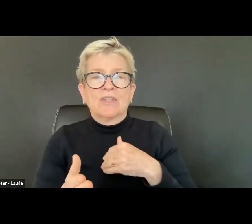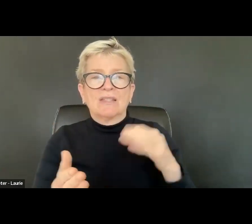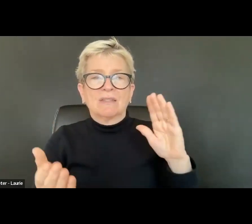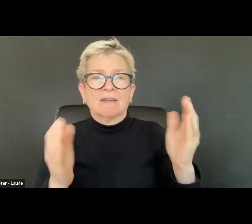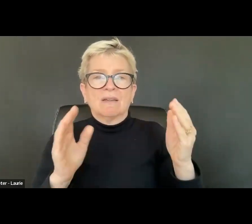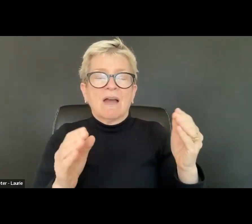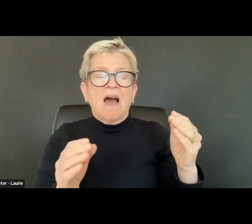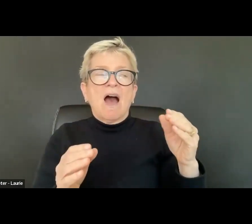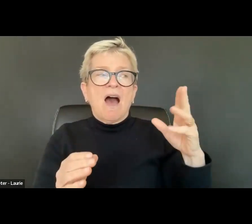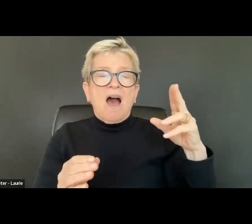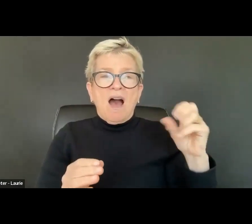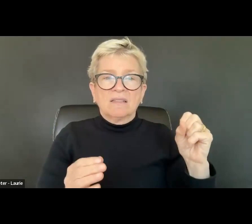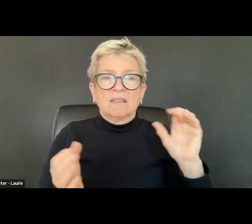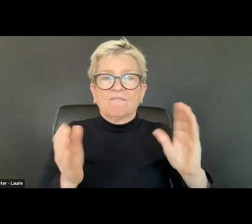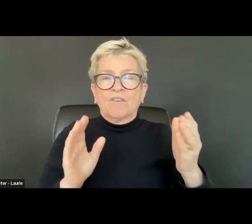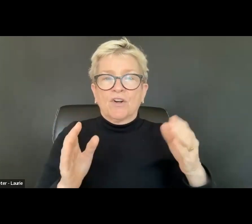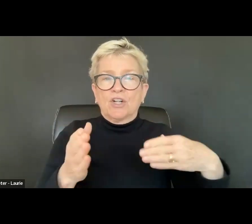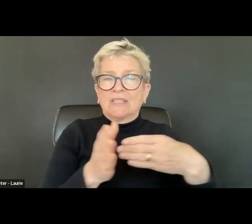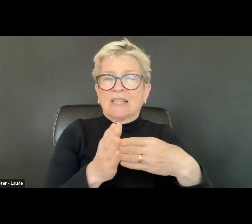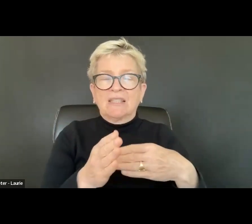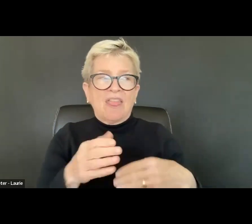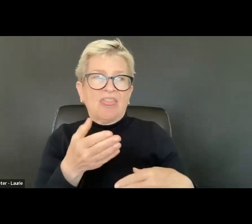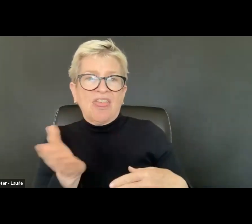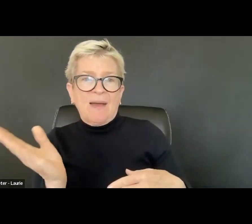we culture if we're going to be successful with